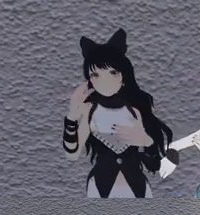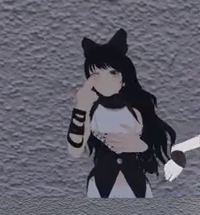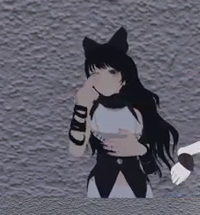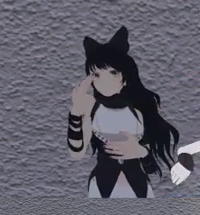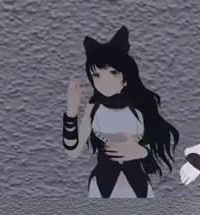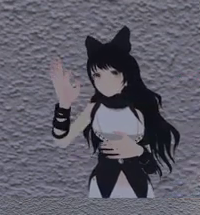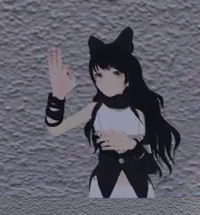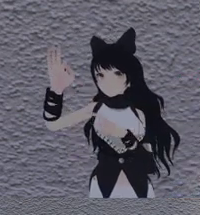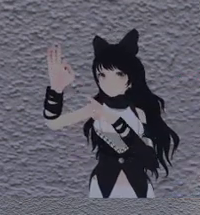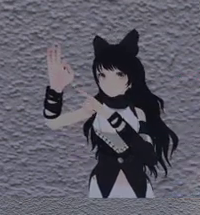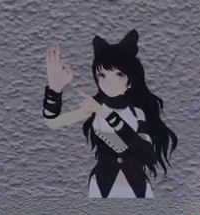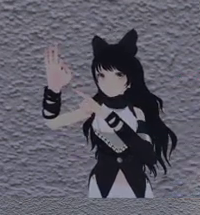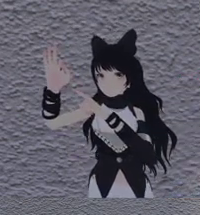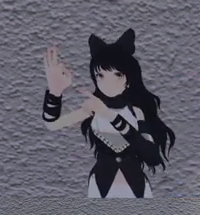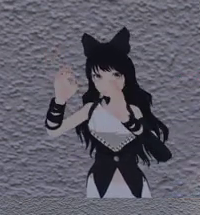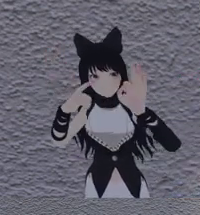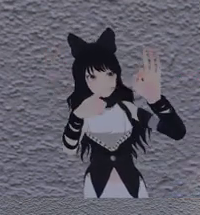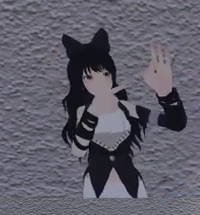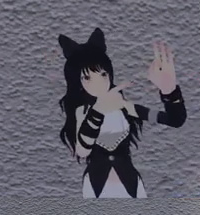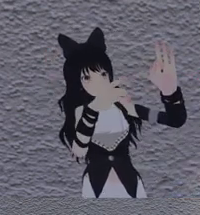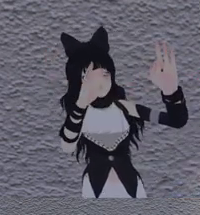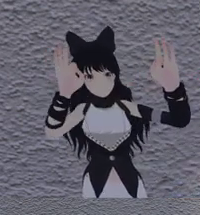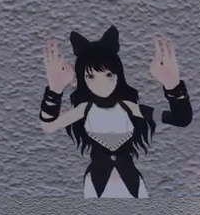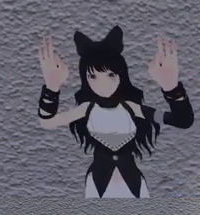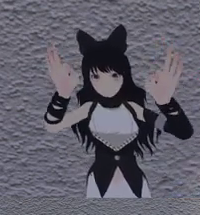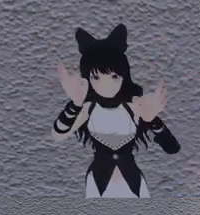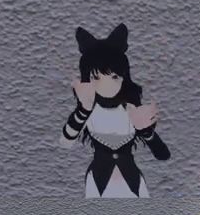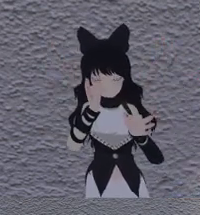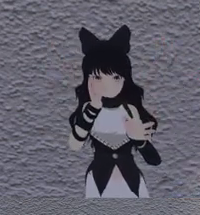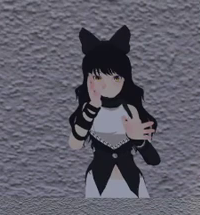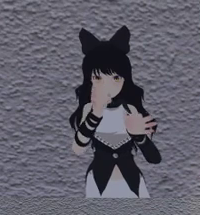Now this sign, what is it? Two F hands?